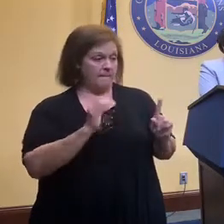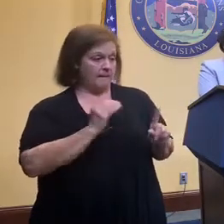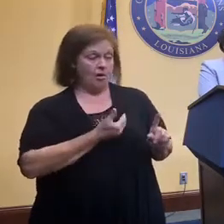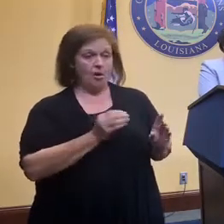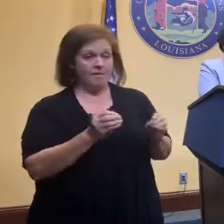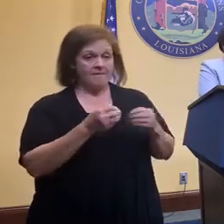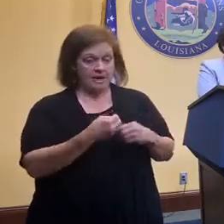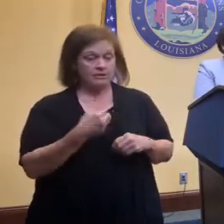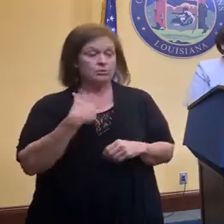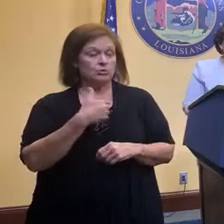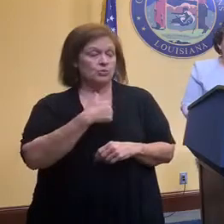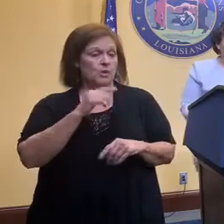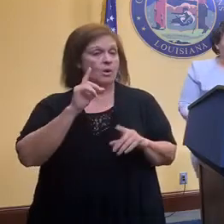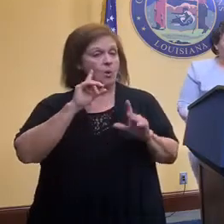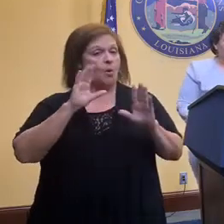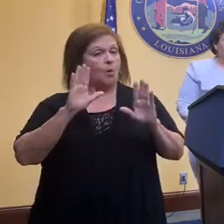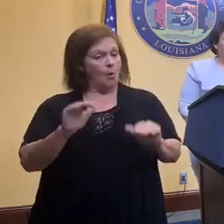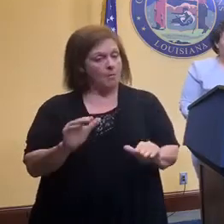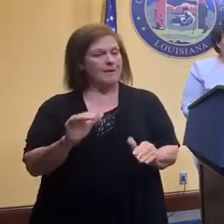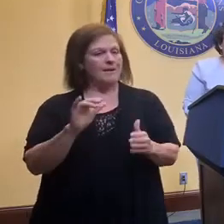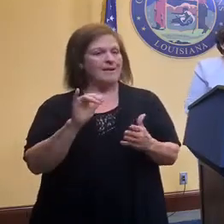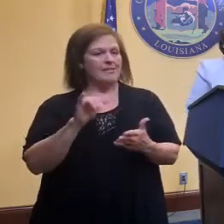hopeful that this will